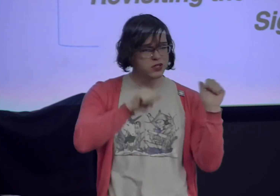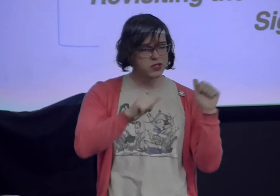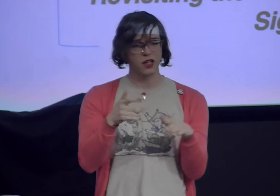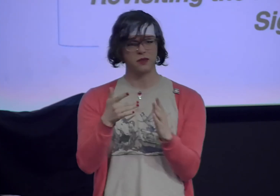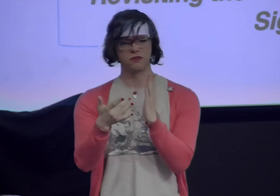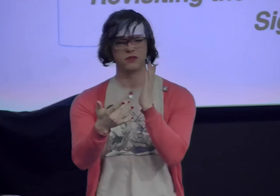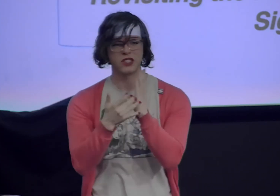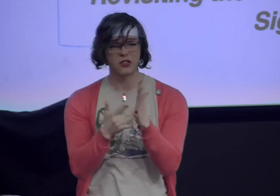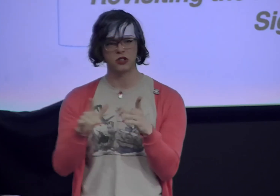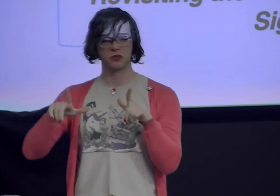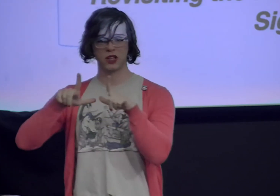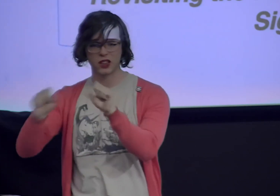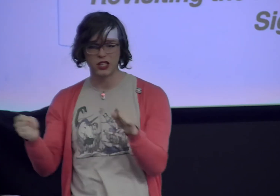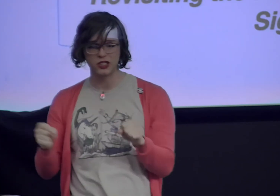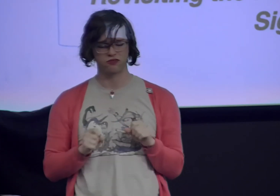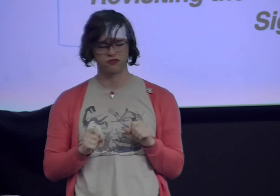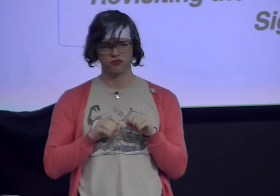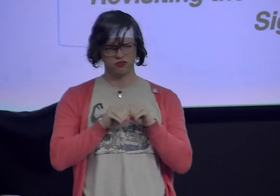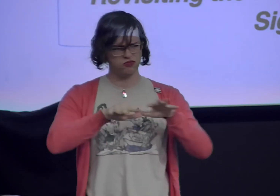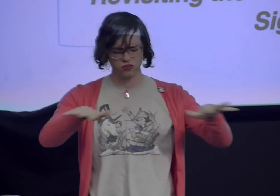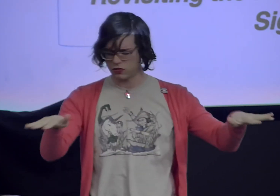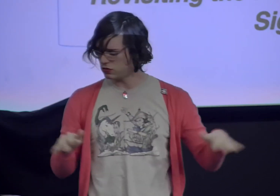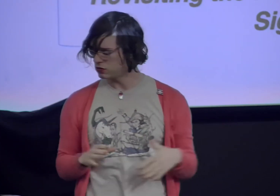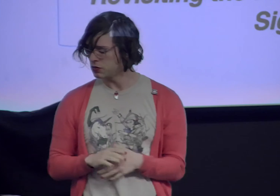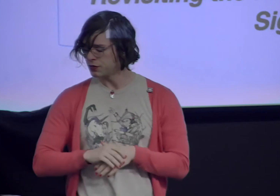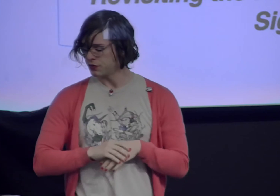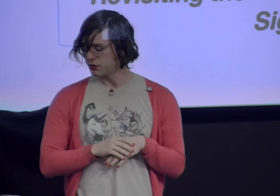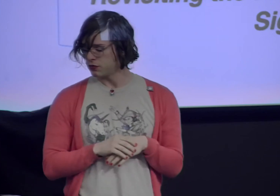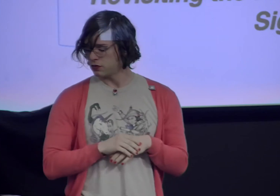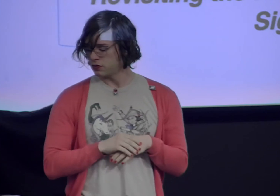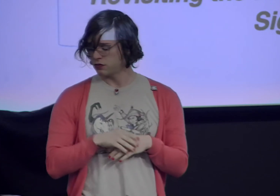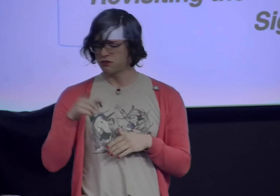from neuroscience to linguistics and technology.